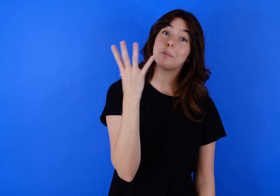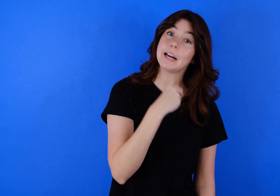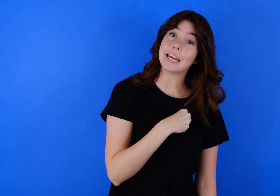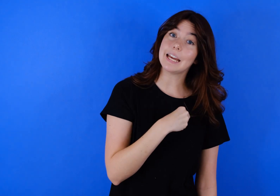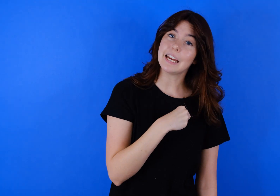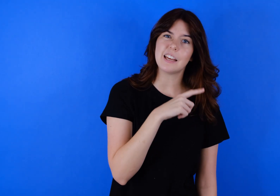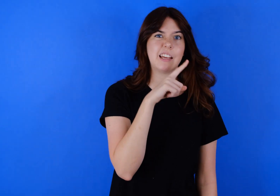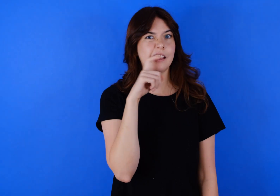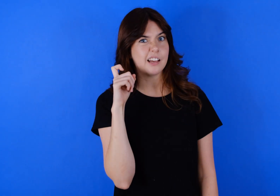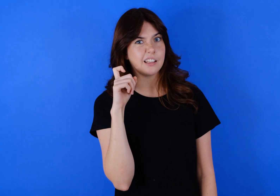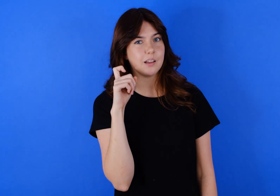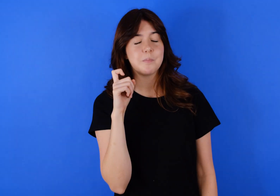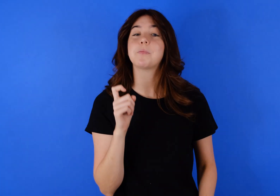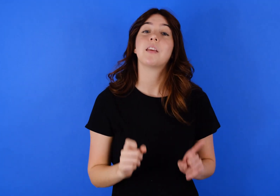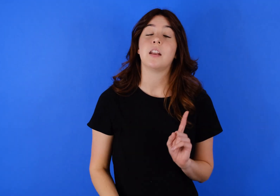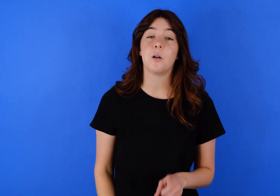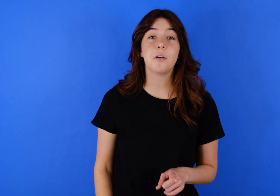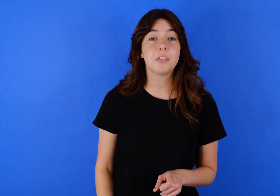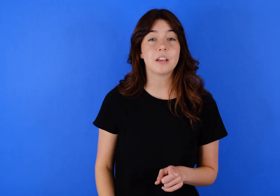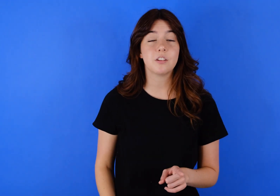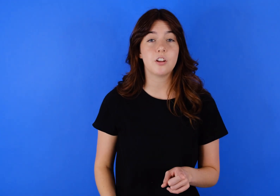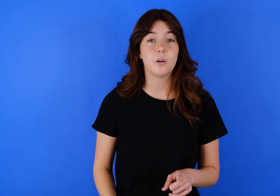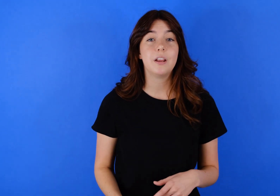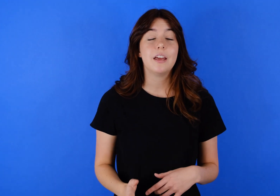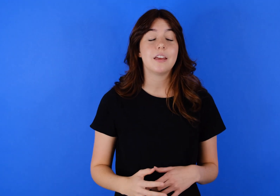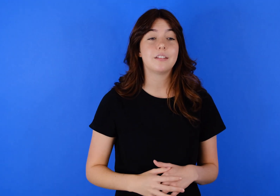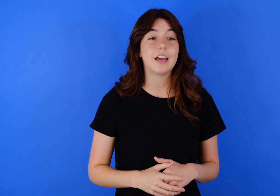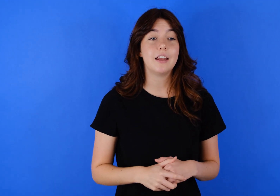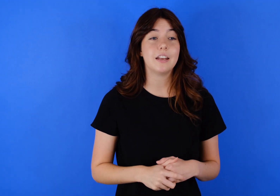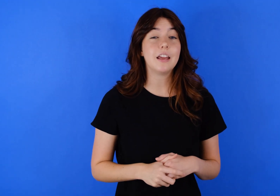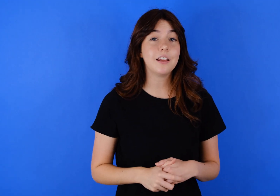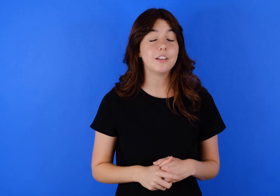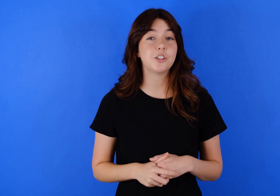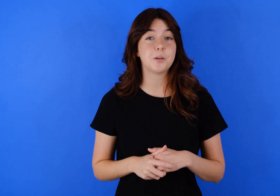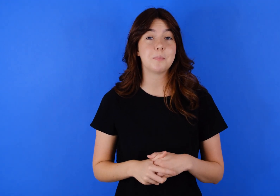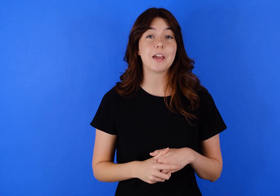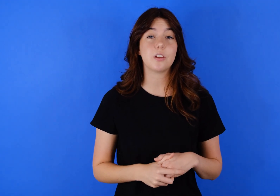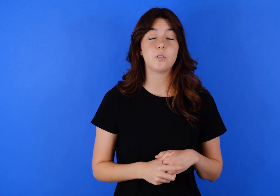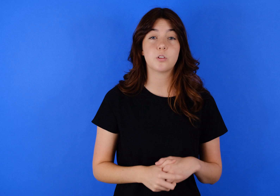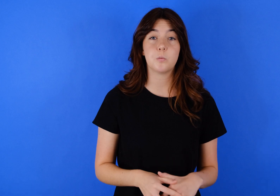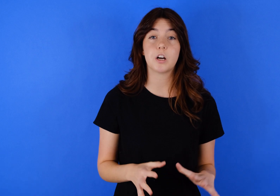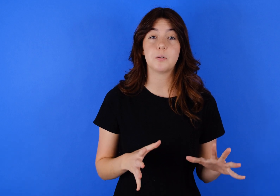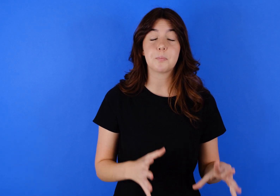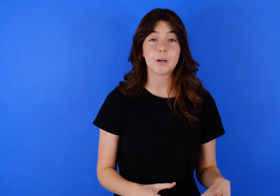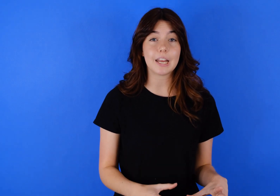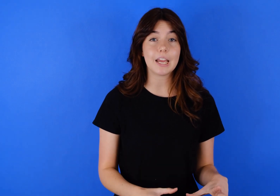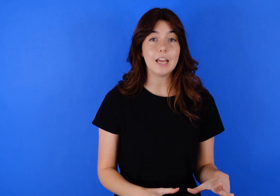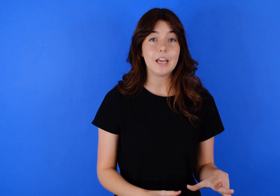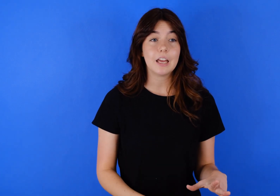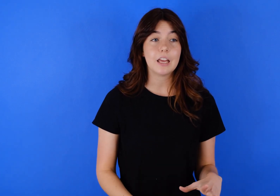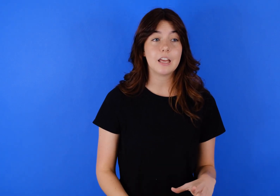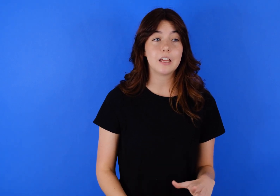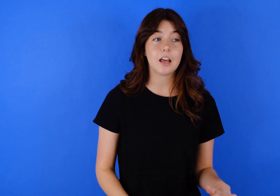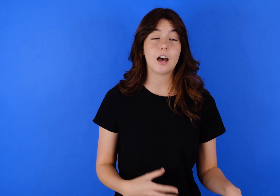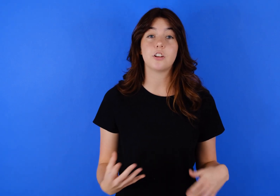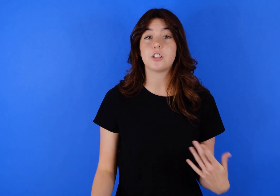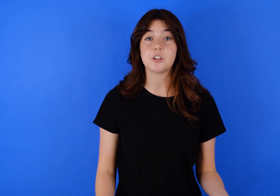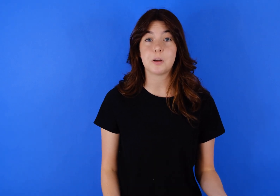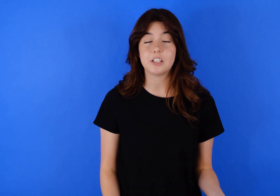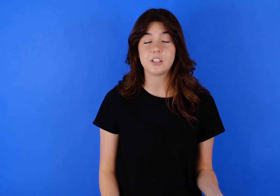Pretty, ugly. Now another thing to note is that in English we might use the word pretty in other situations